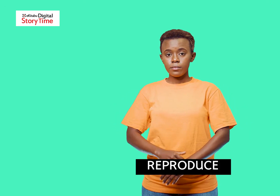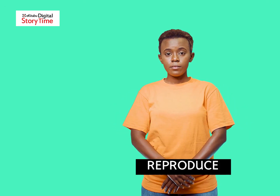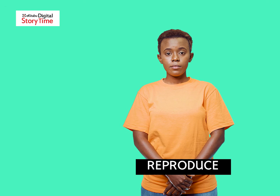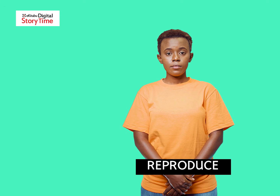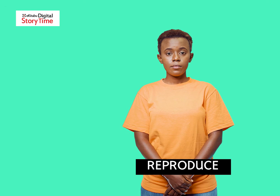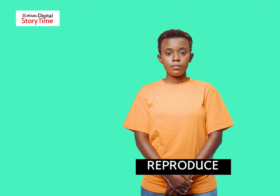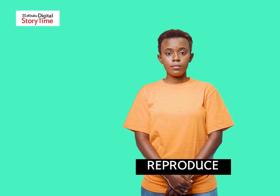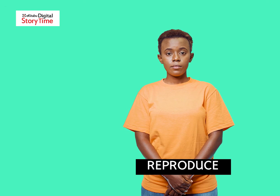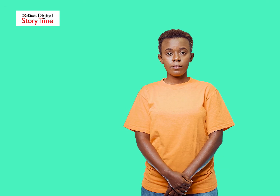Reproduce.